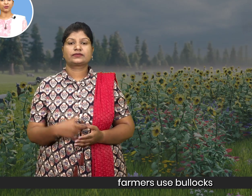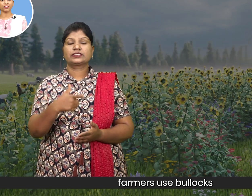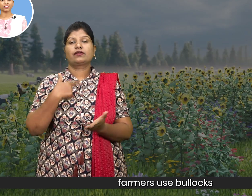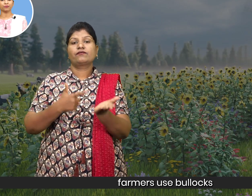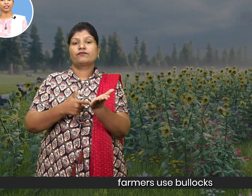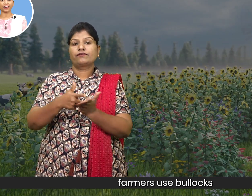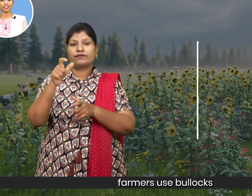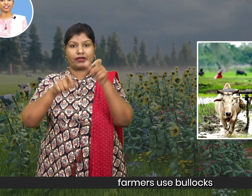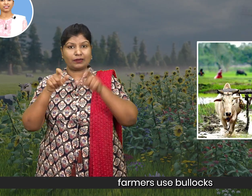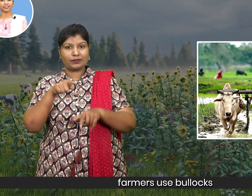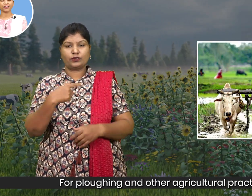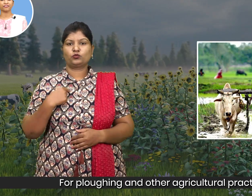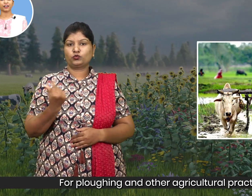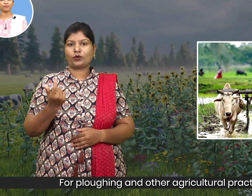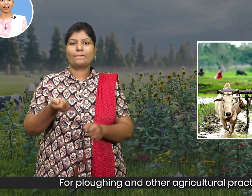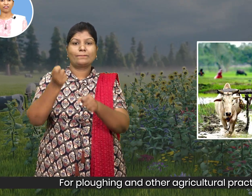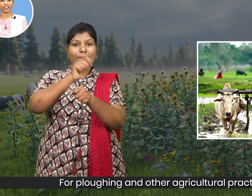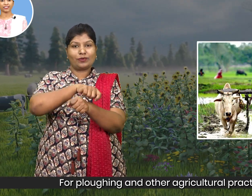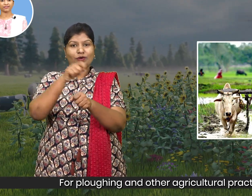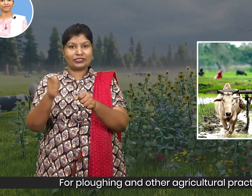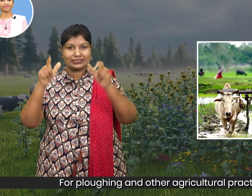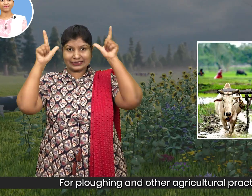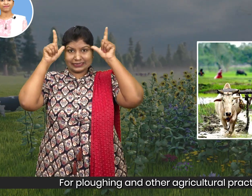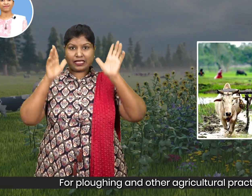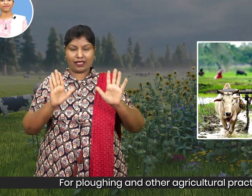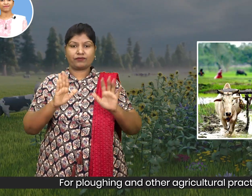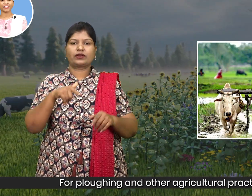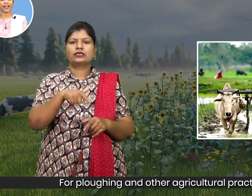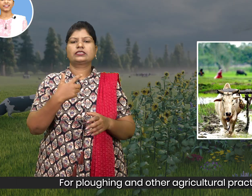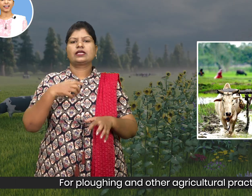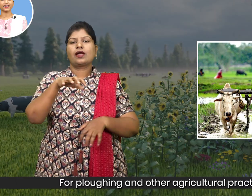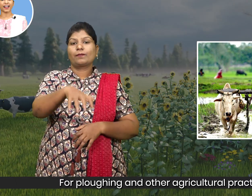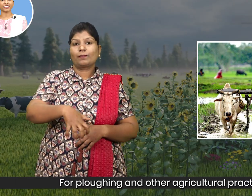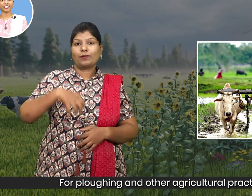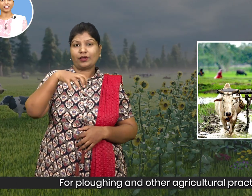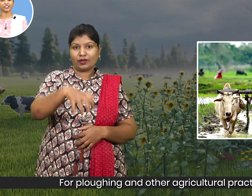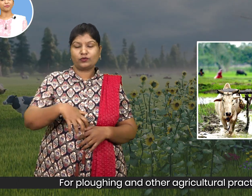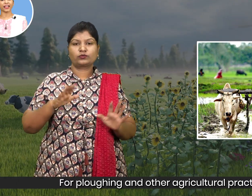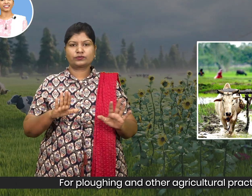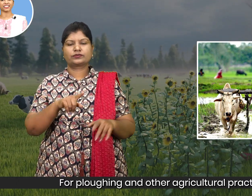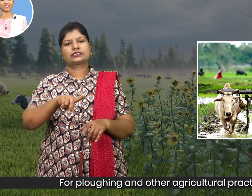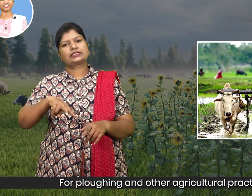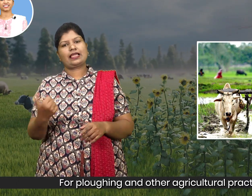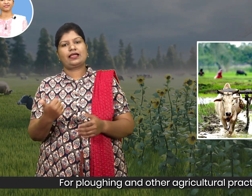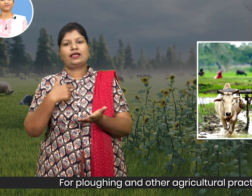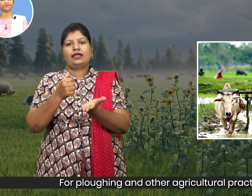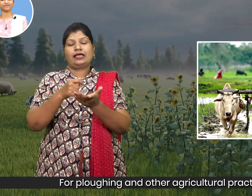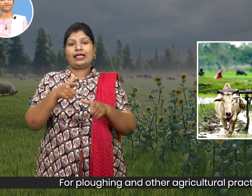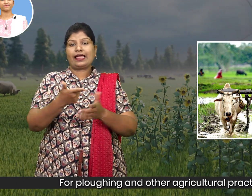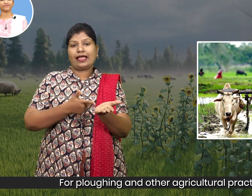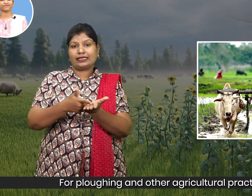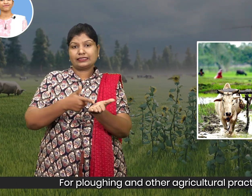farmers use bullocks for ploughing and other agriculture practices.